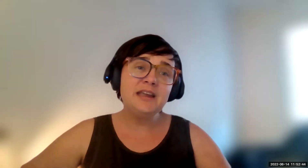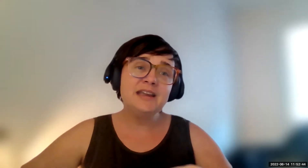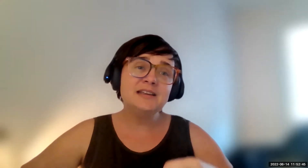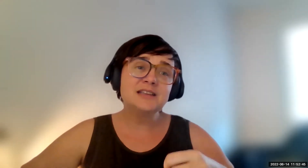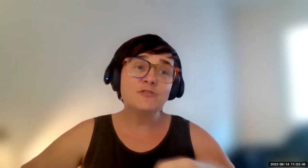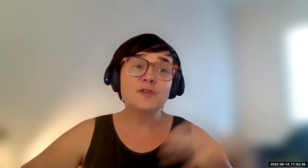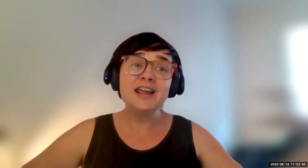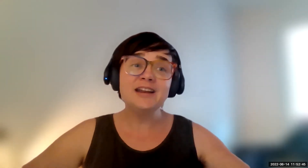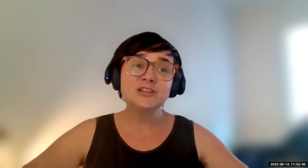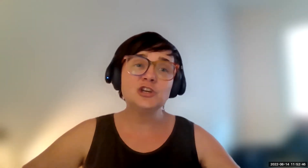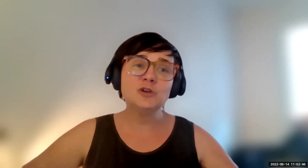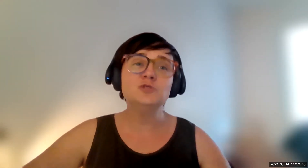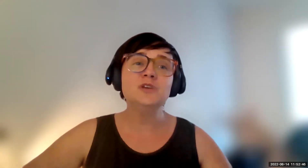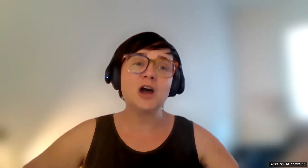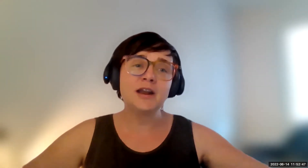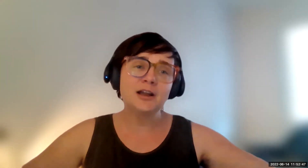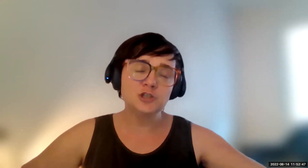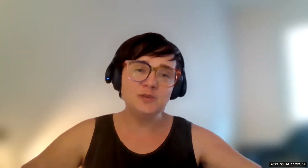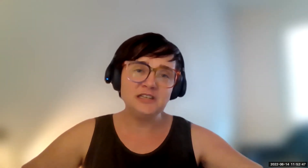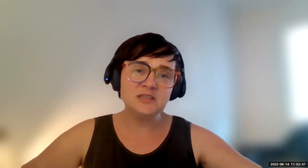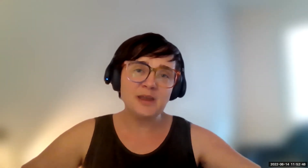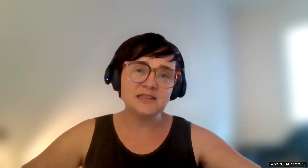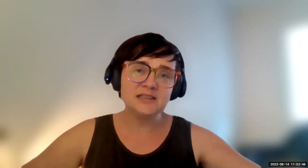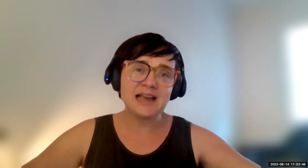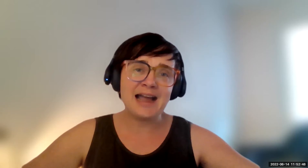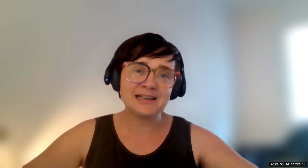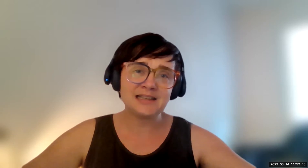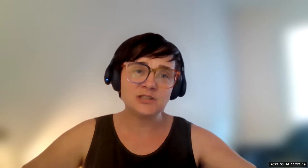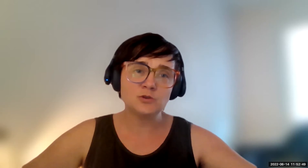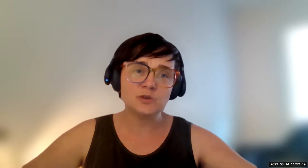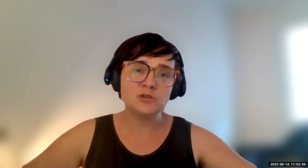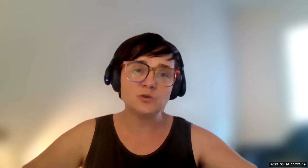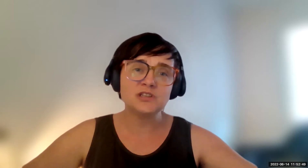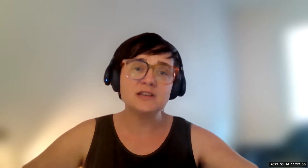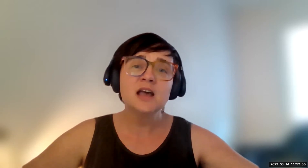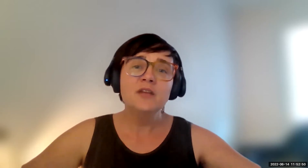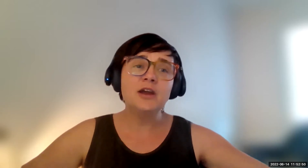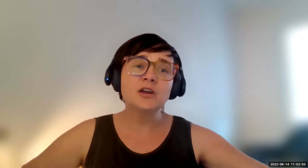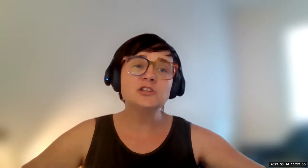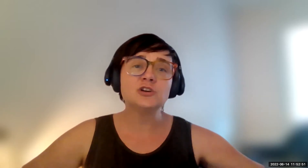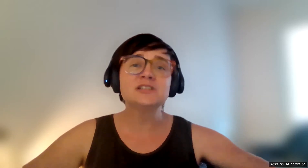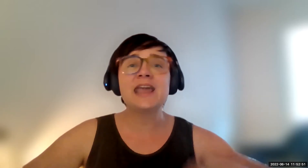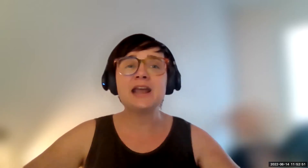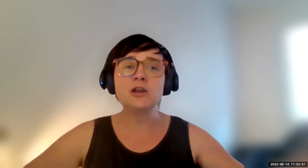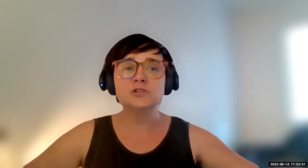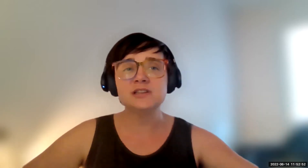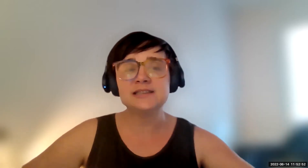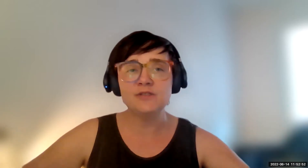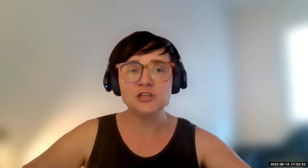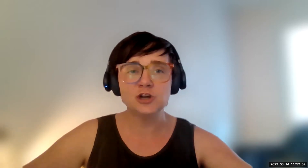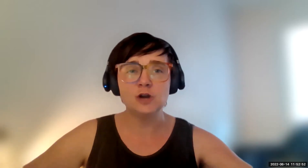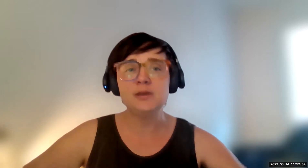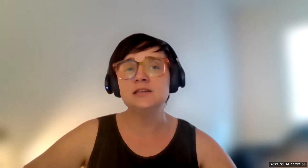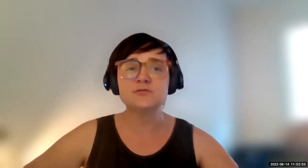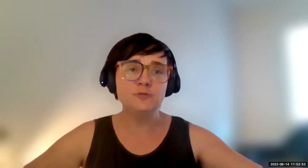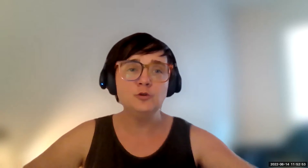our community is afraid to go to non-LGBT spaces to access those resources. They're concerned, can I go